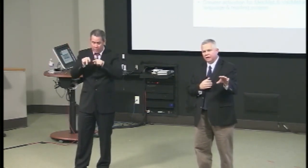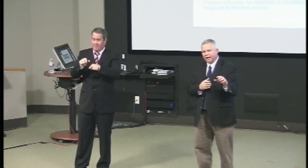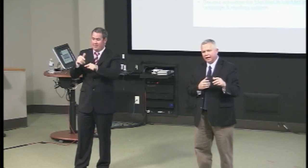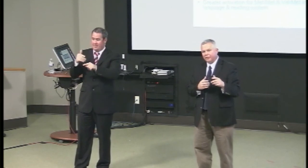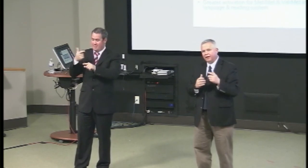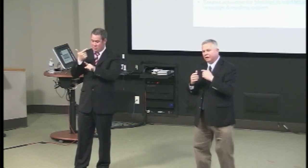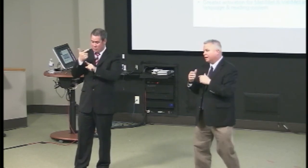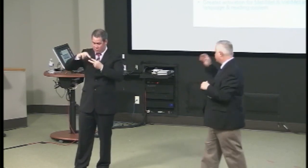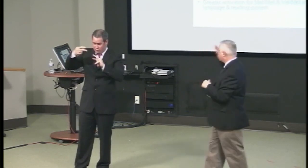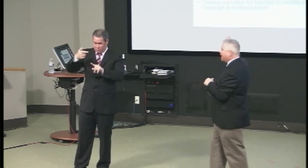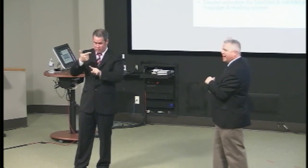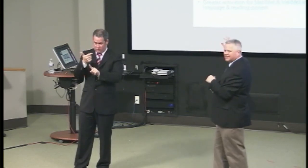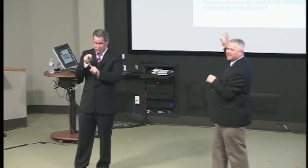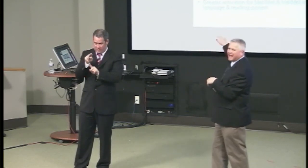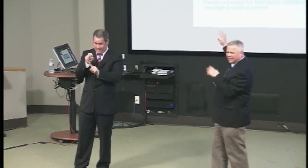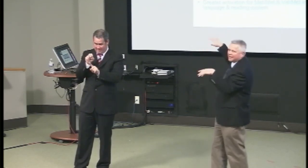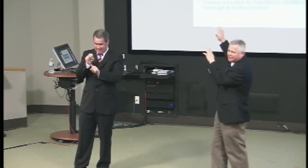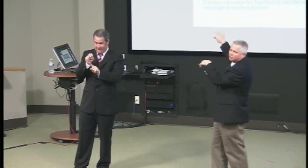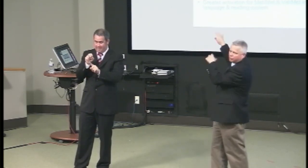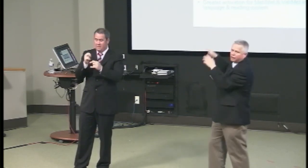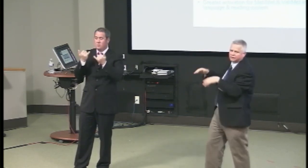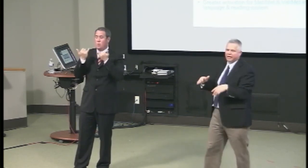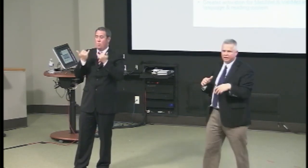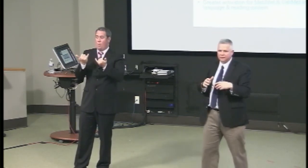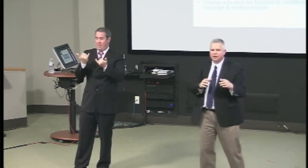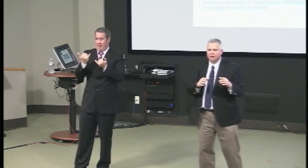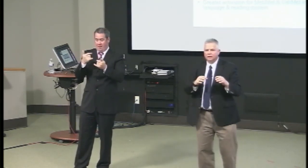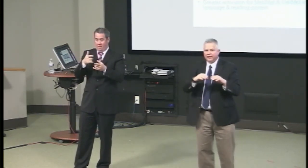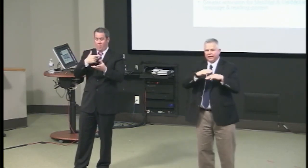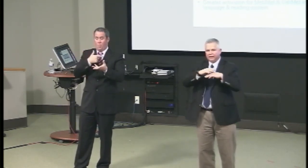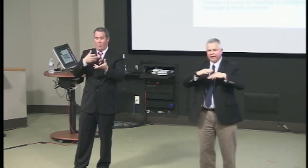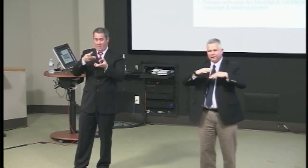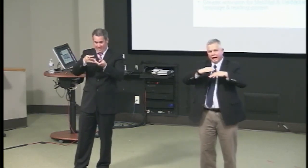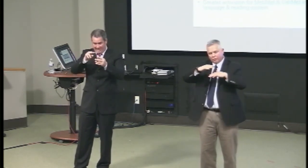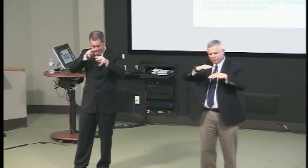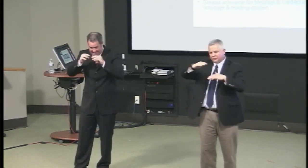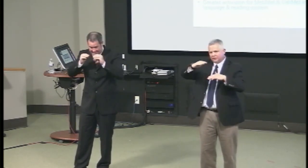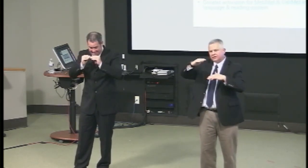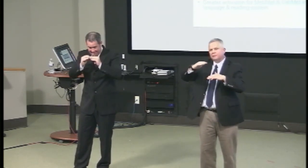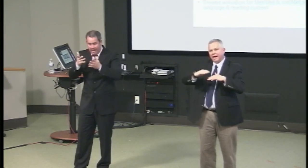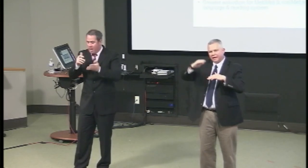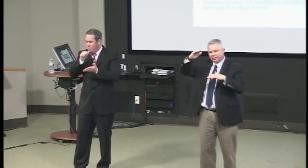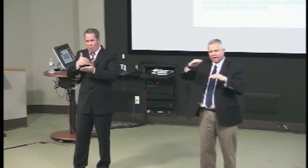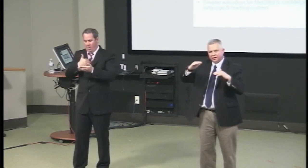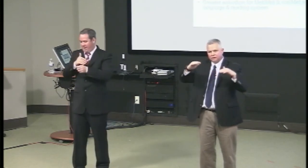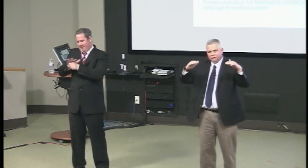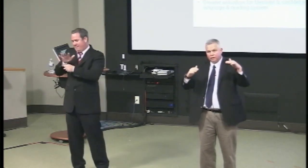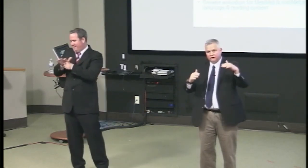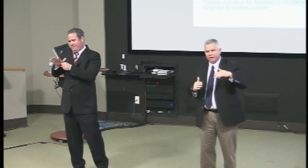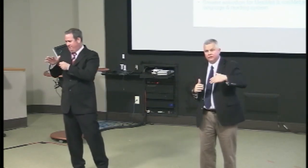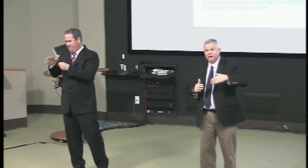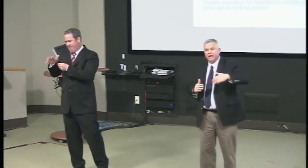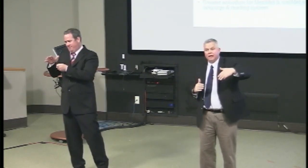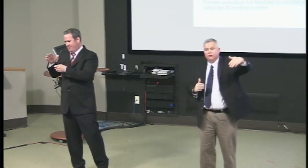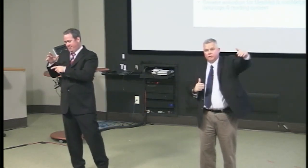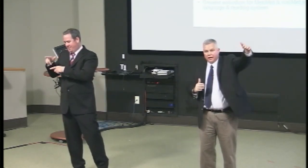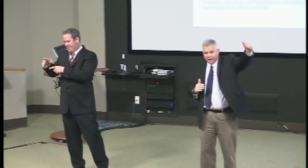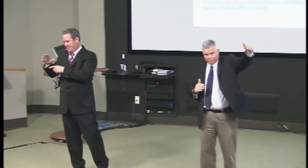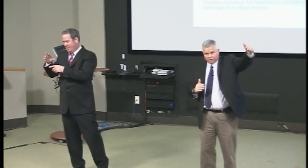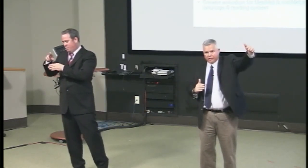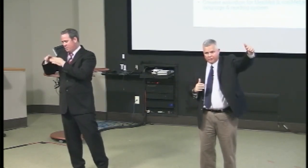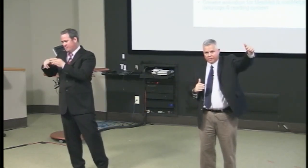at present. And I think designs like this in broad sense that allow systematic connections across levels